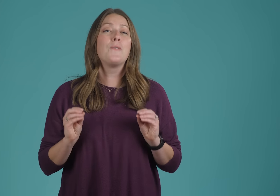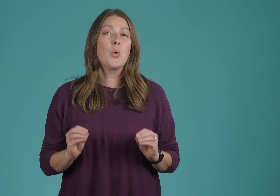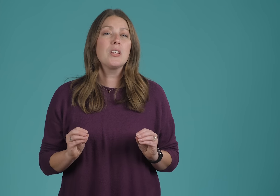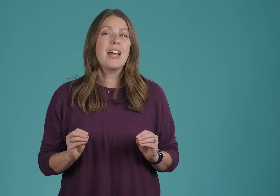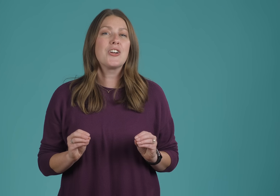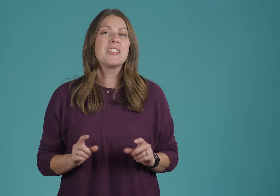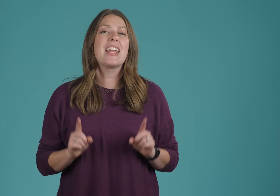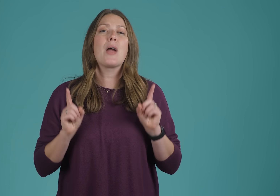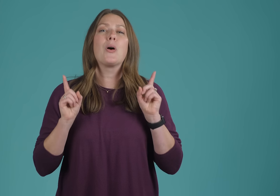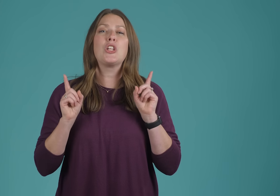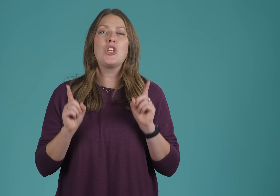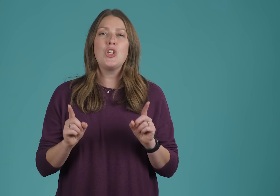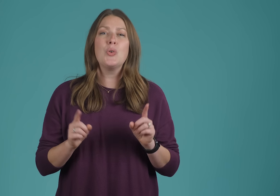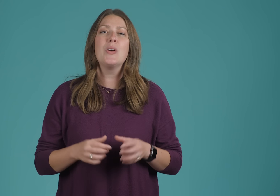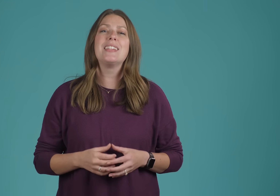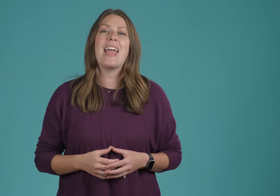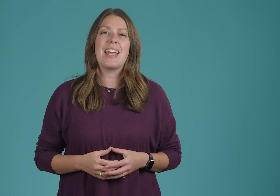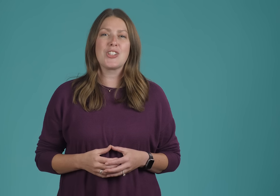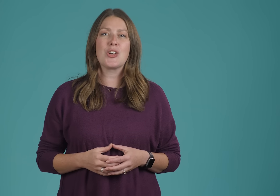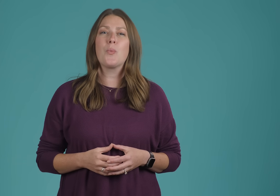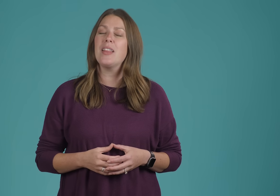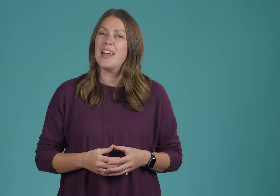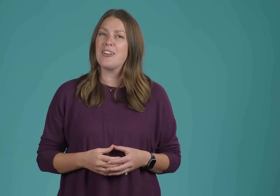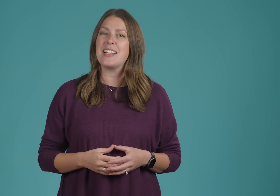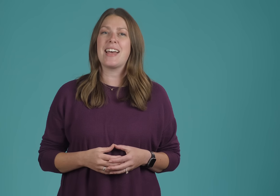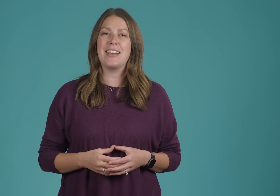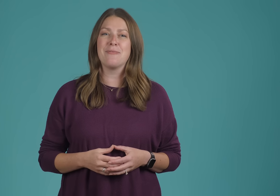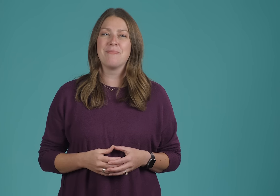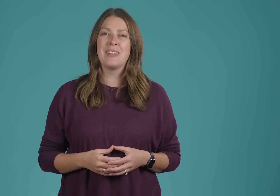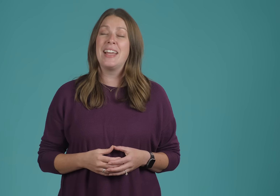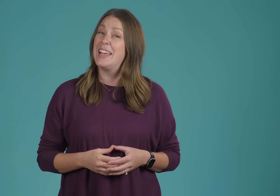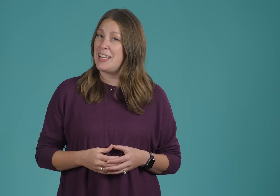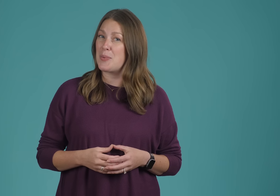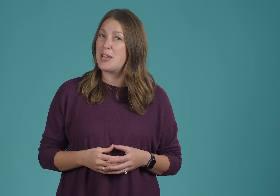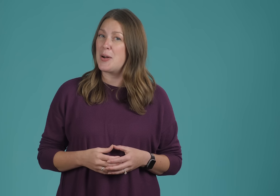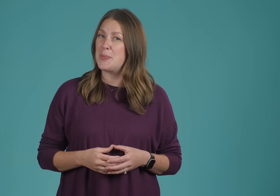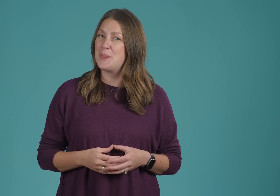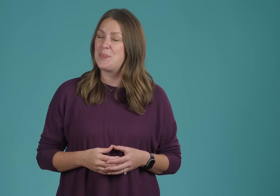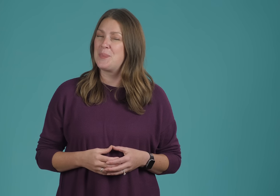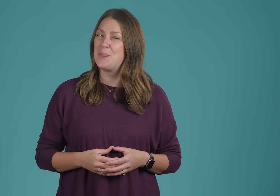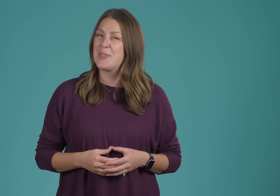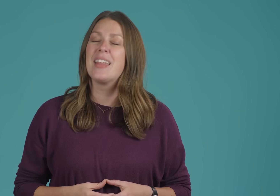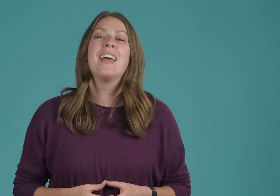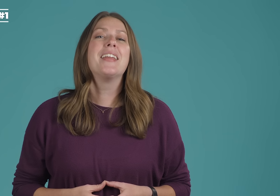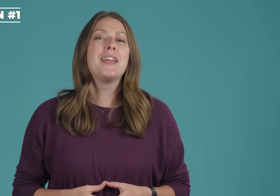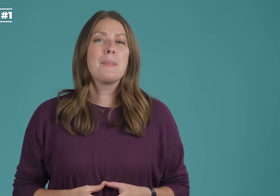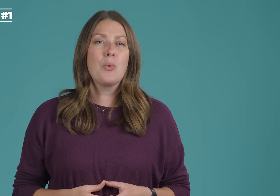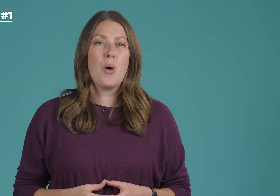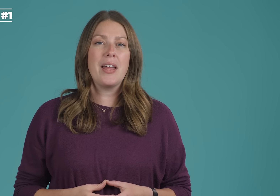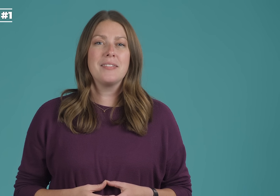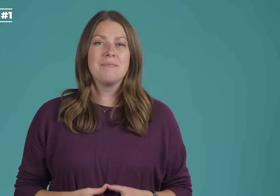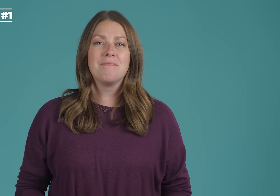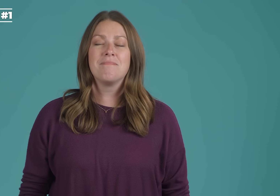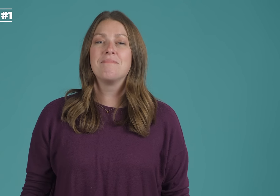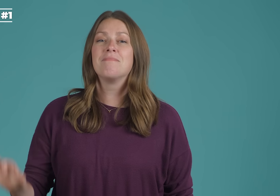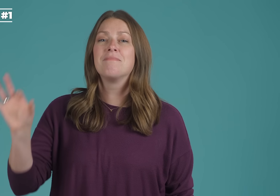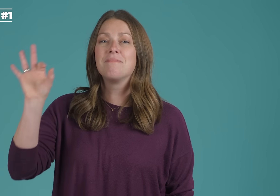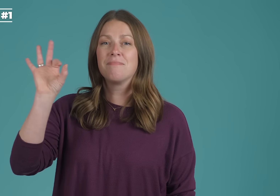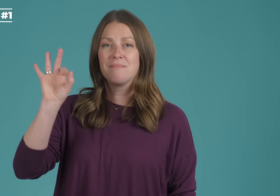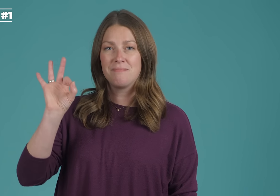4 letters, and I want you to answer what letter I sign. Here we go. Number 1.